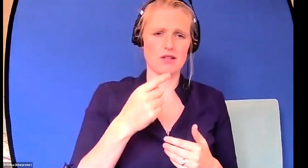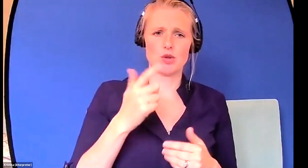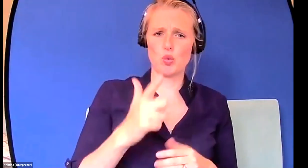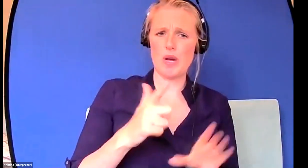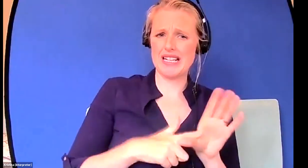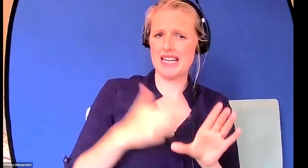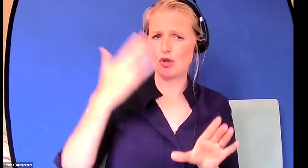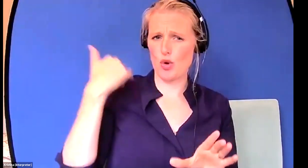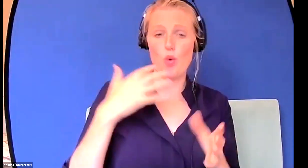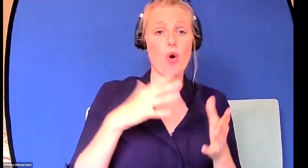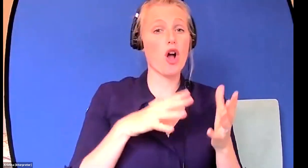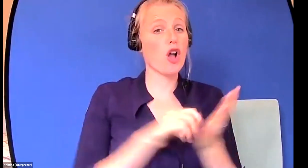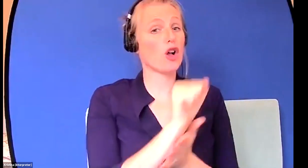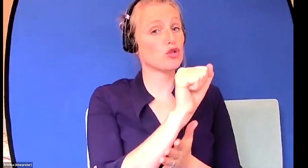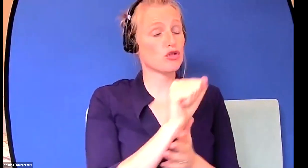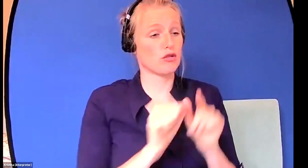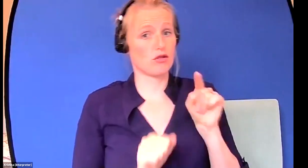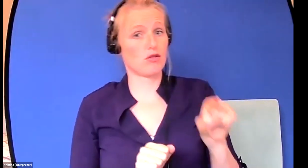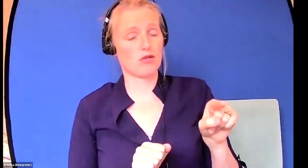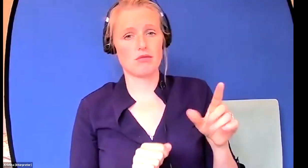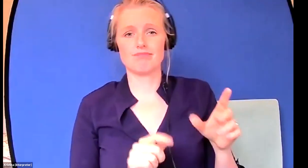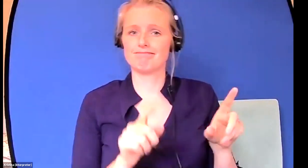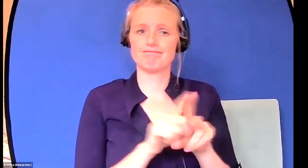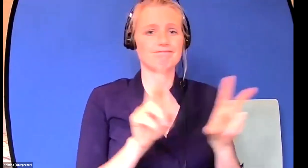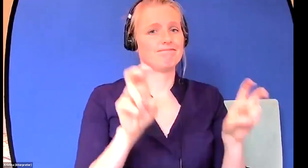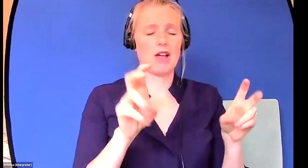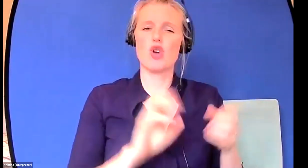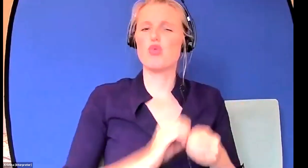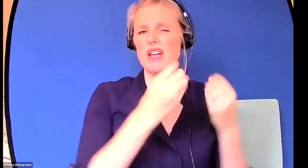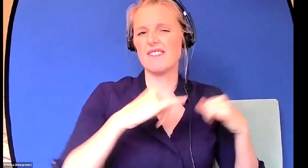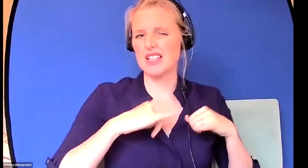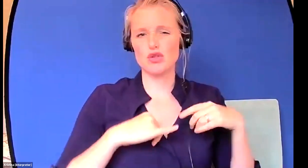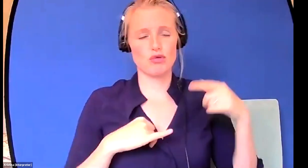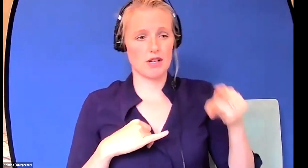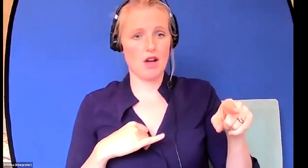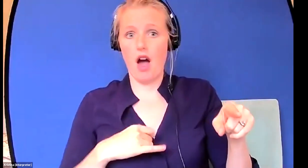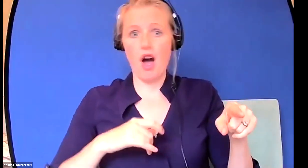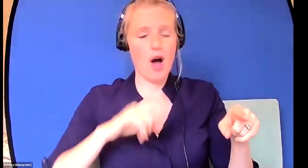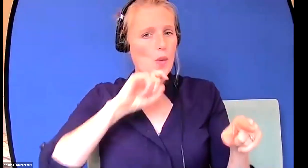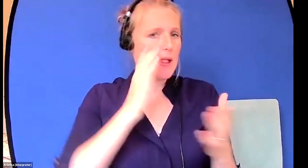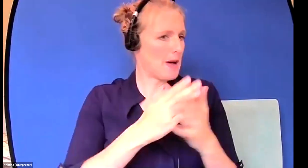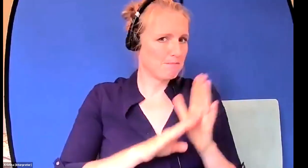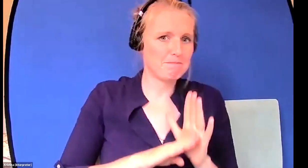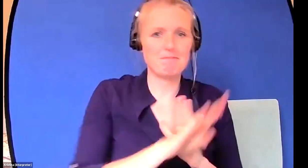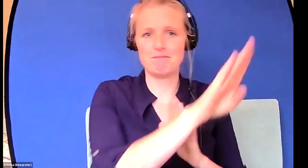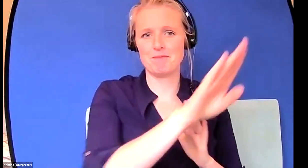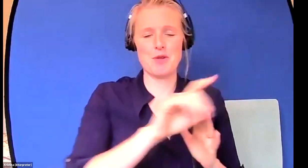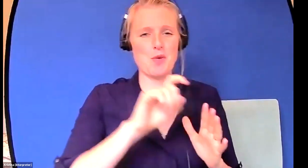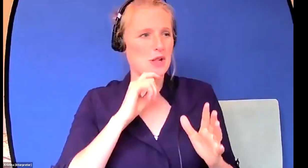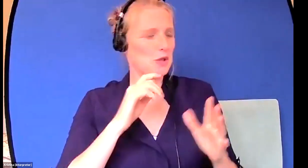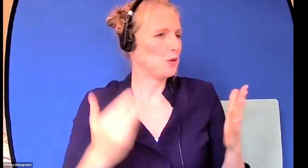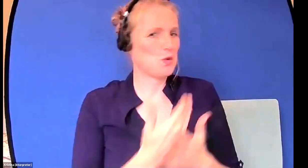which was glamorously rebadged as the creative industries, was set to spearhead a revitalized UK